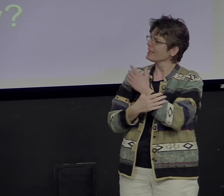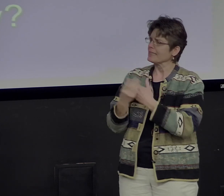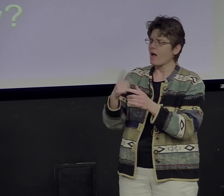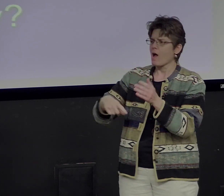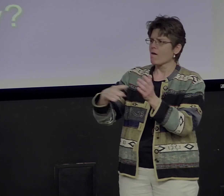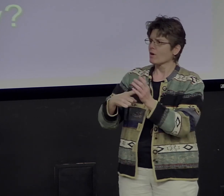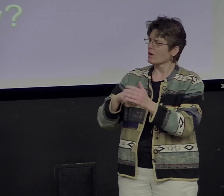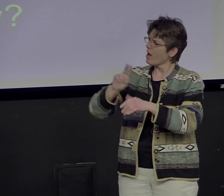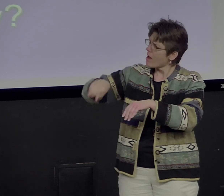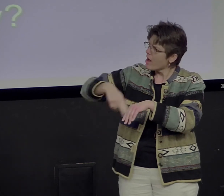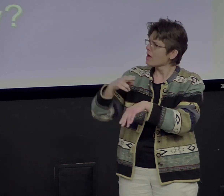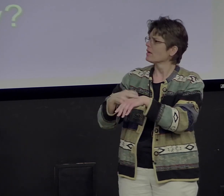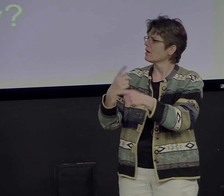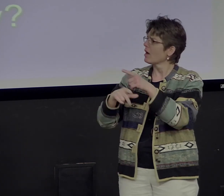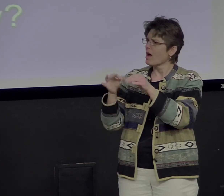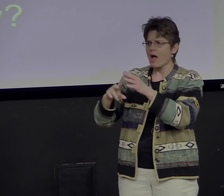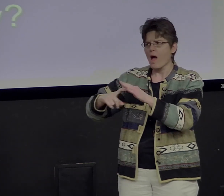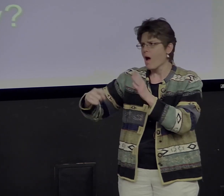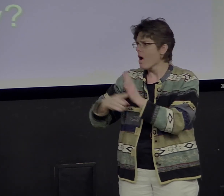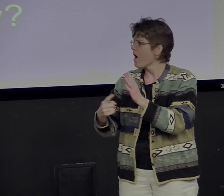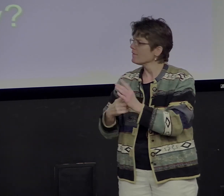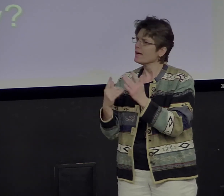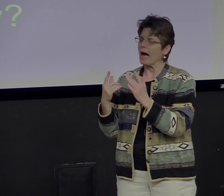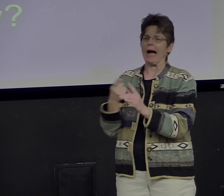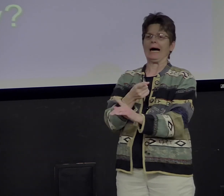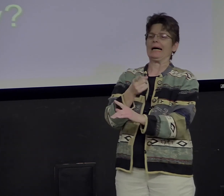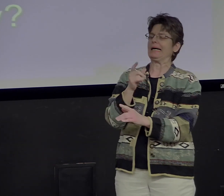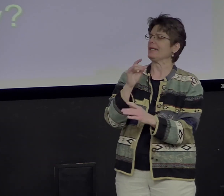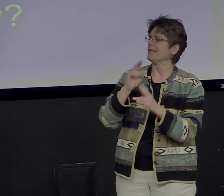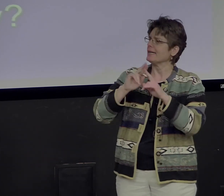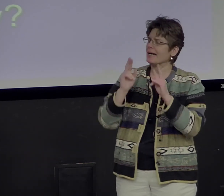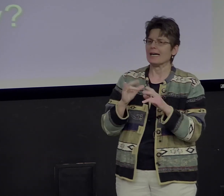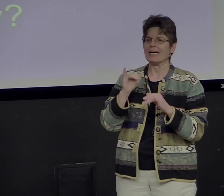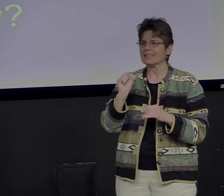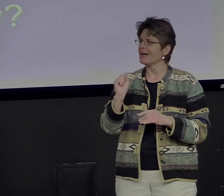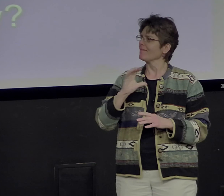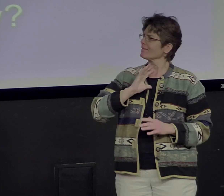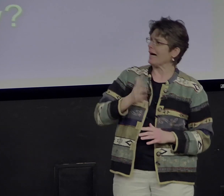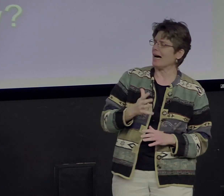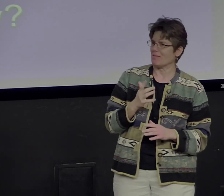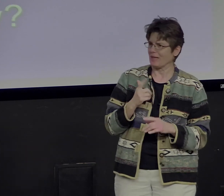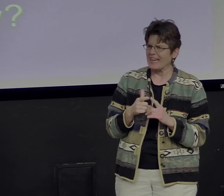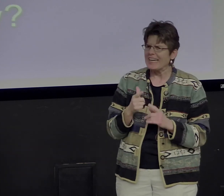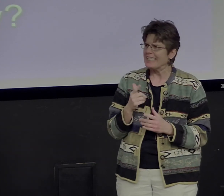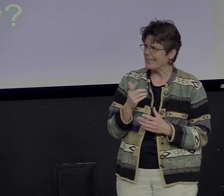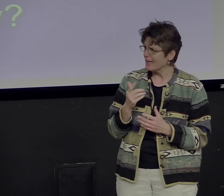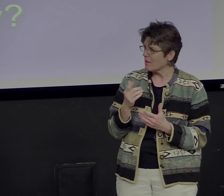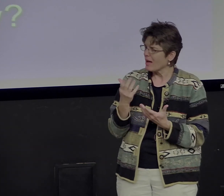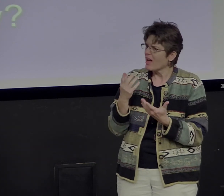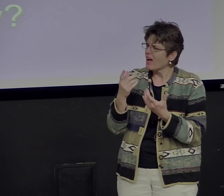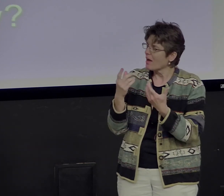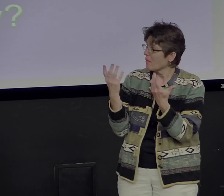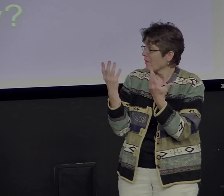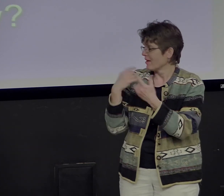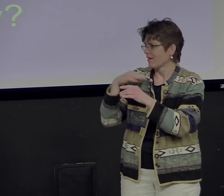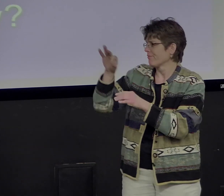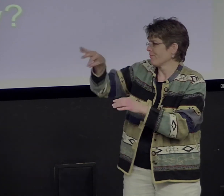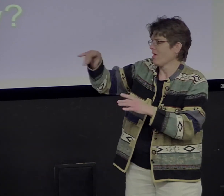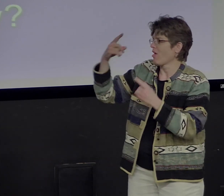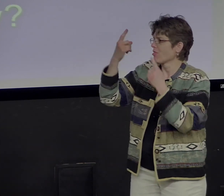what's being presented? You know, I often wonder, international sign language is all well